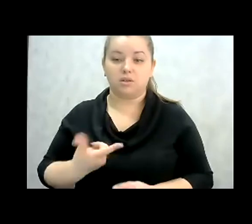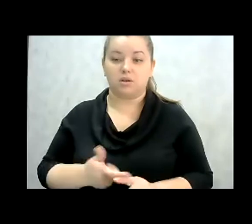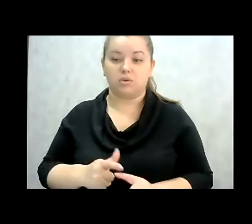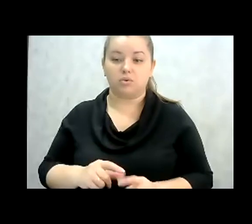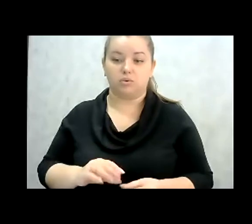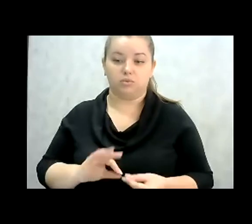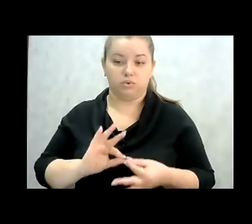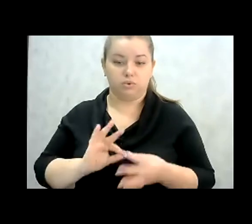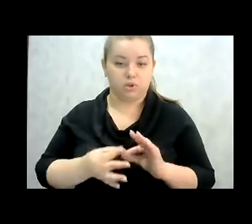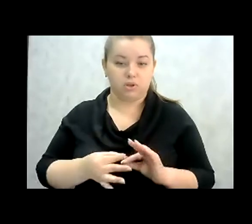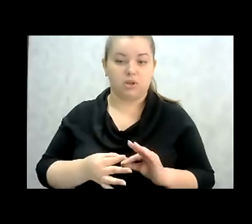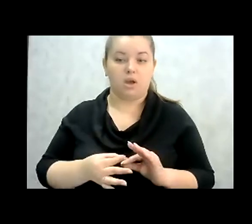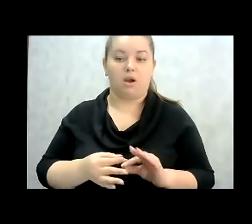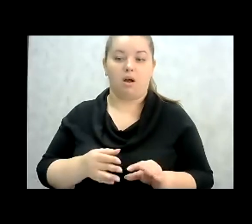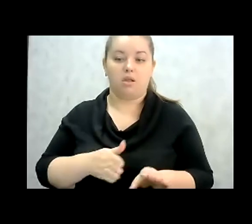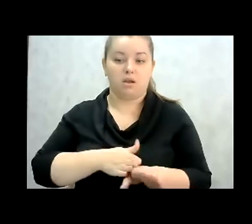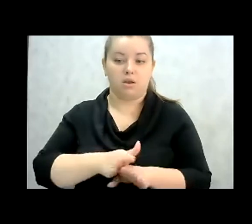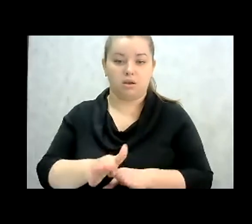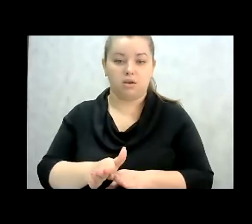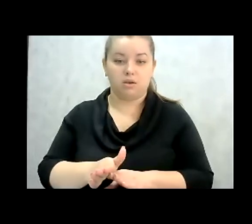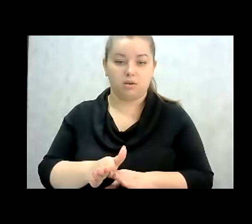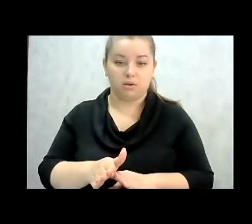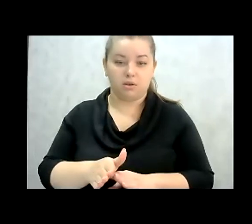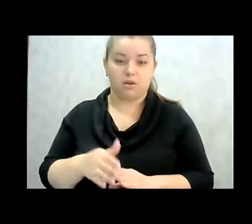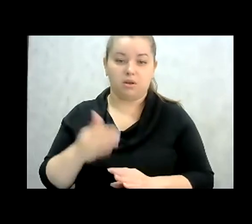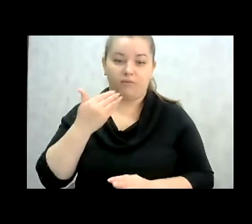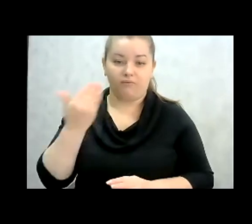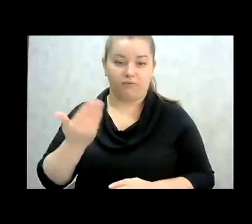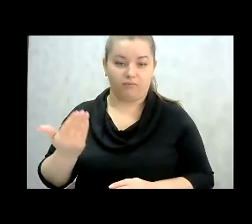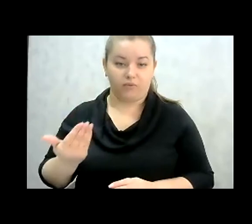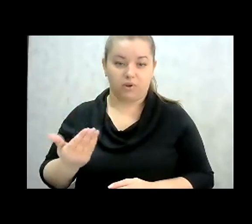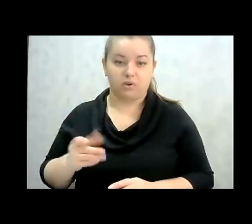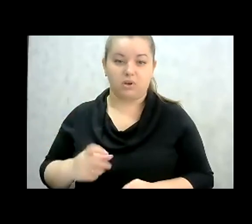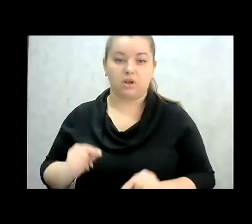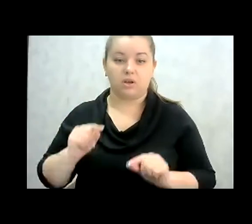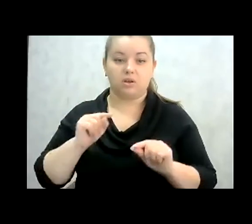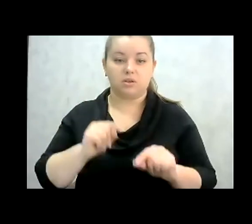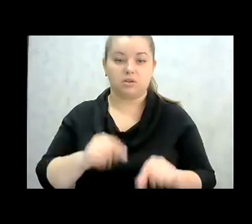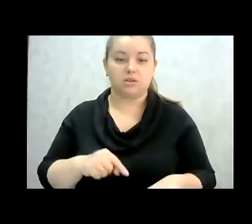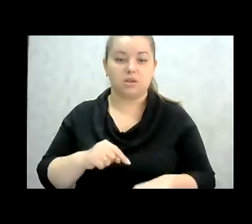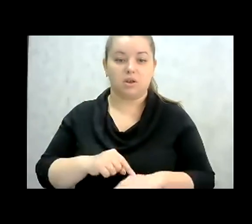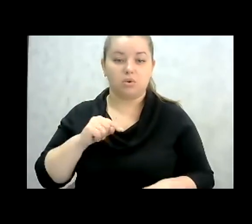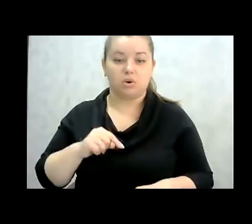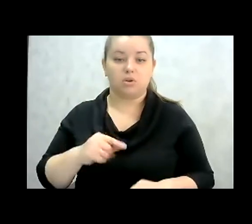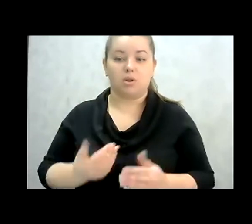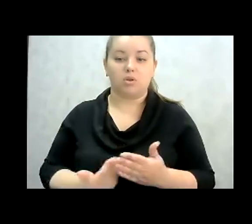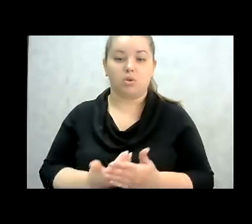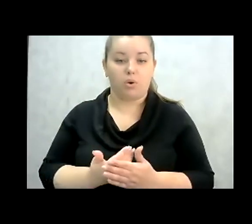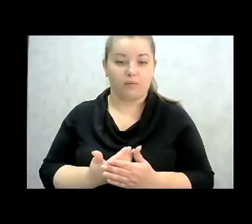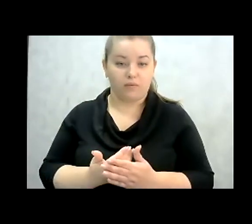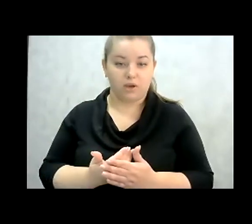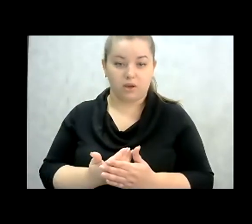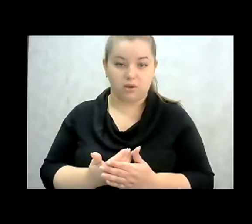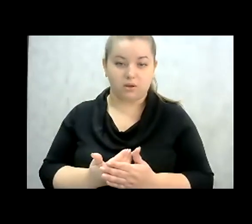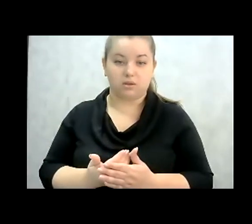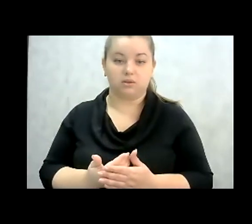bringing new aspects into the discussion and tabling ideas. Is there a